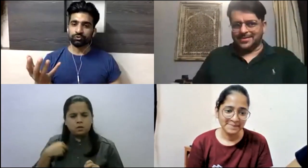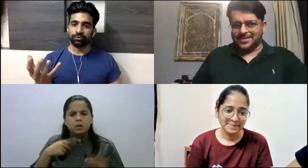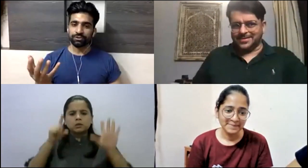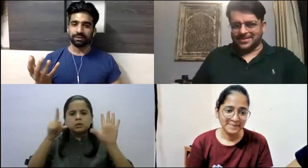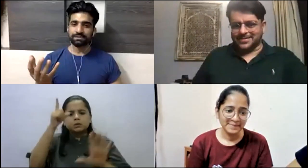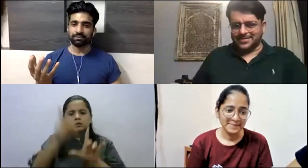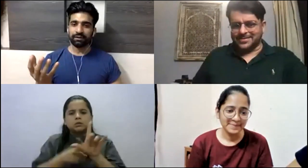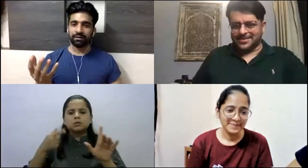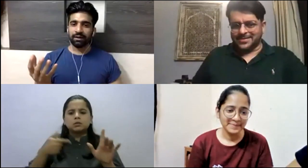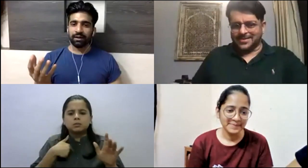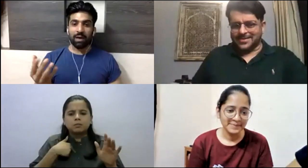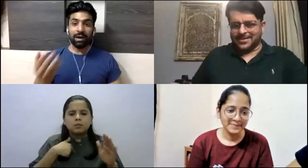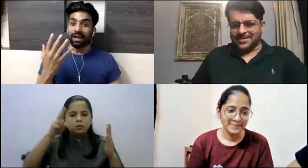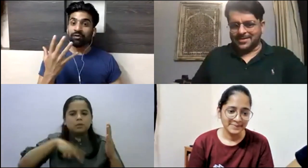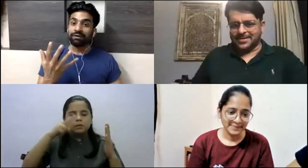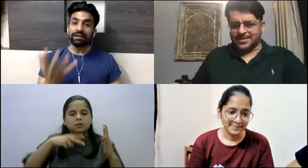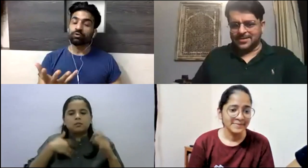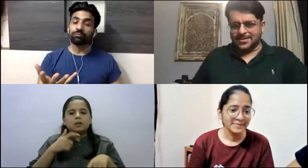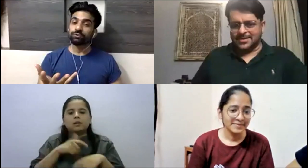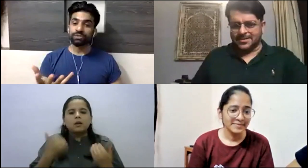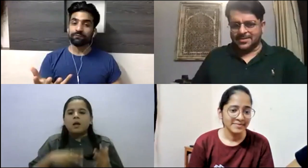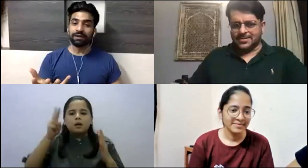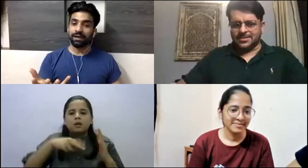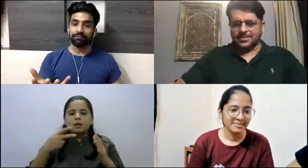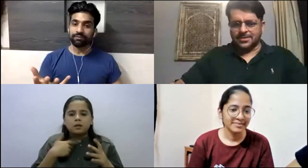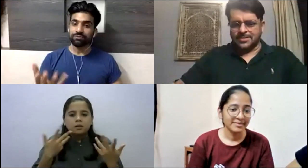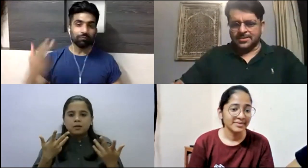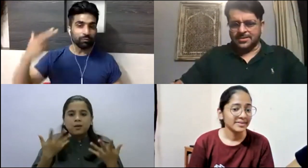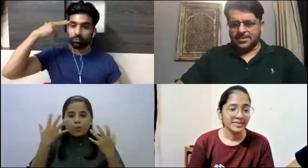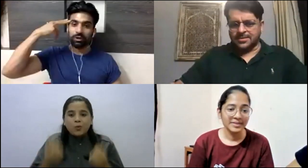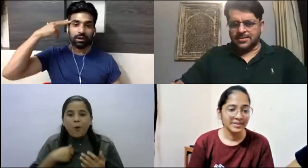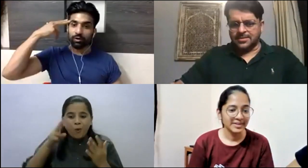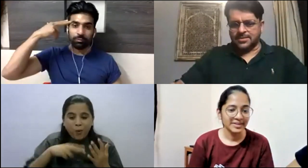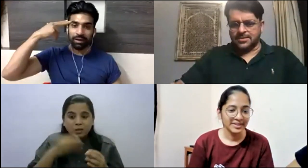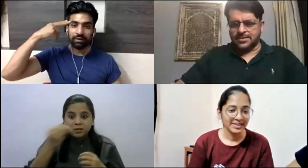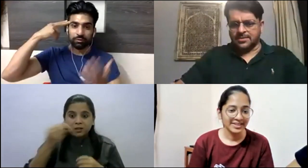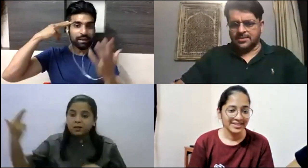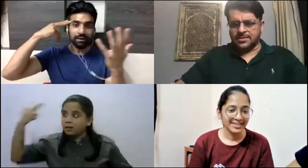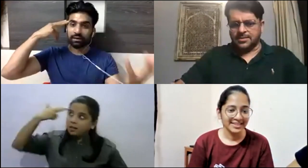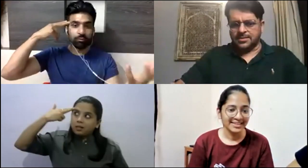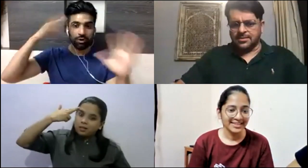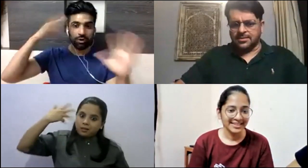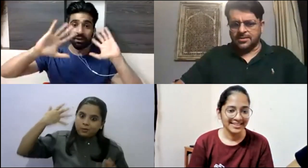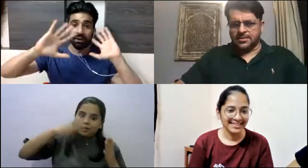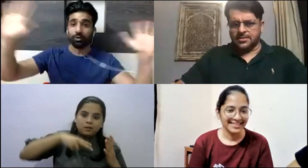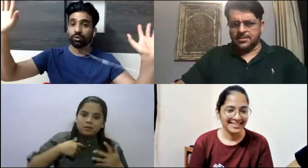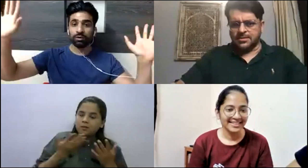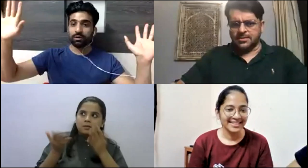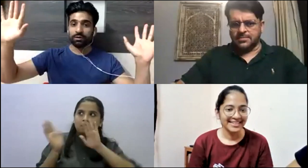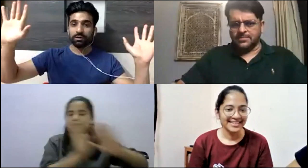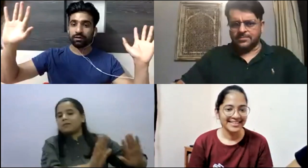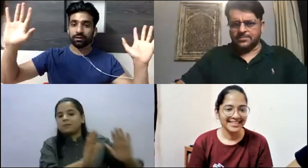6 years to finish medicine, right? Now I can't read for to save my life. If someone was to put a gun on my head and would like read a book, I'll be like, no.